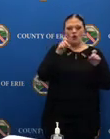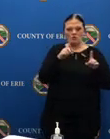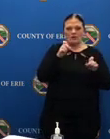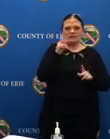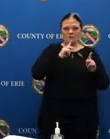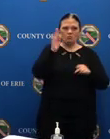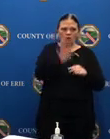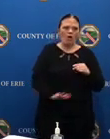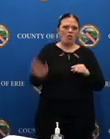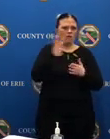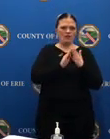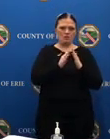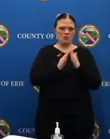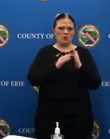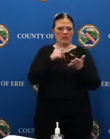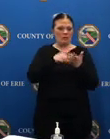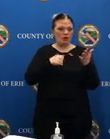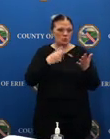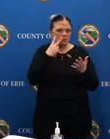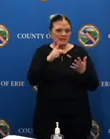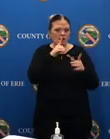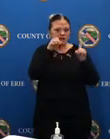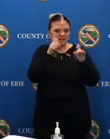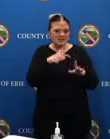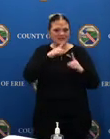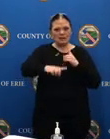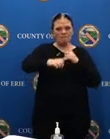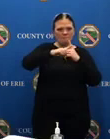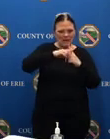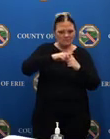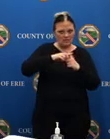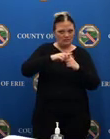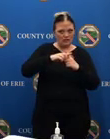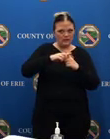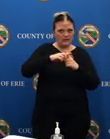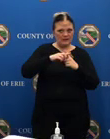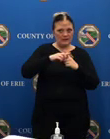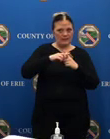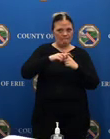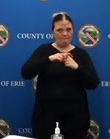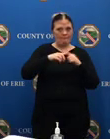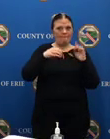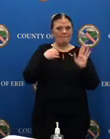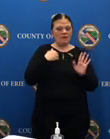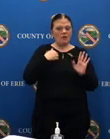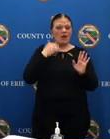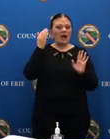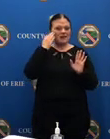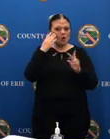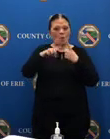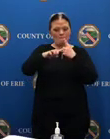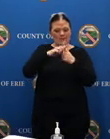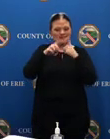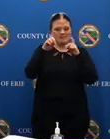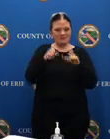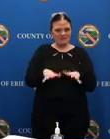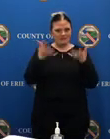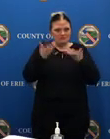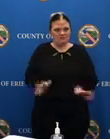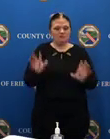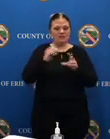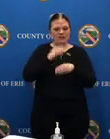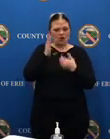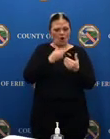across the community, and what you'll see are the testing that are positive. And I know that there are positive tests